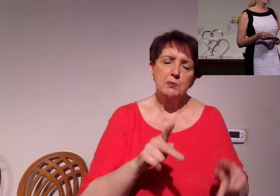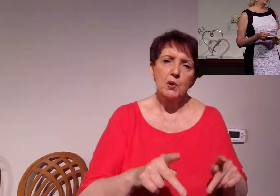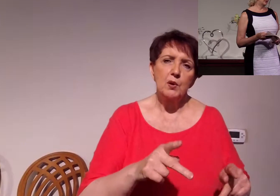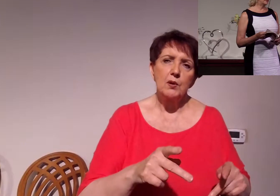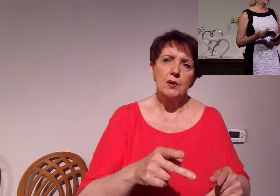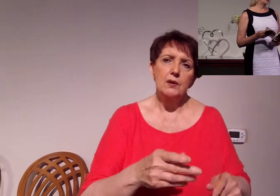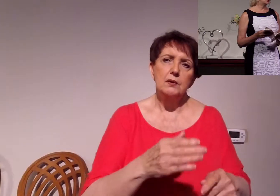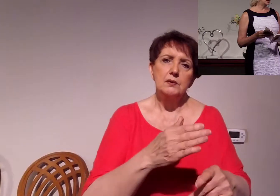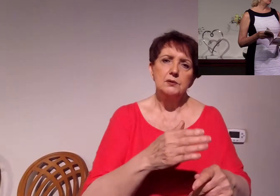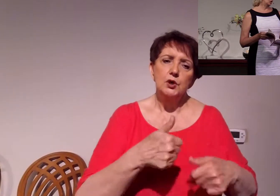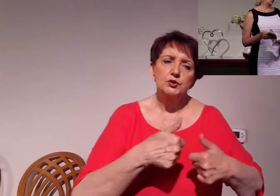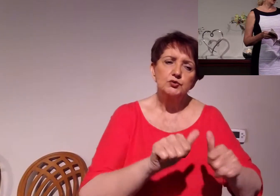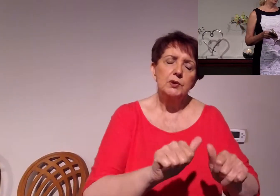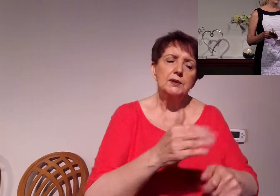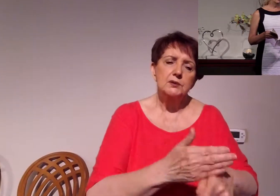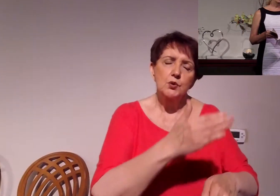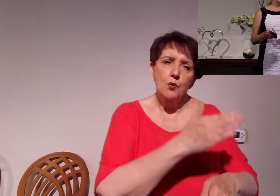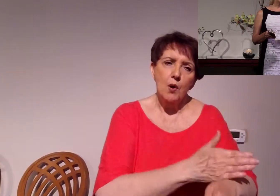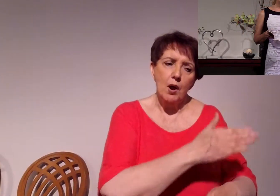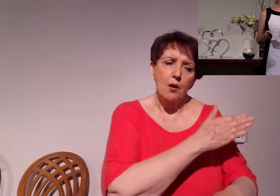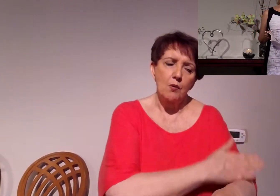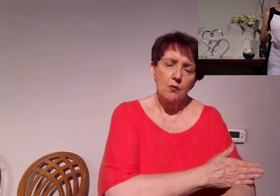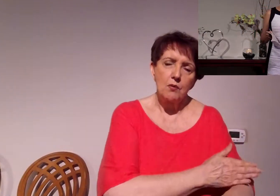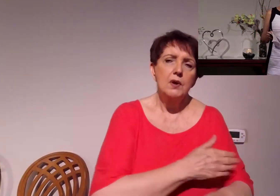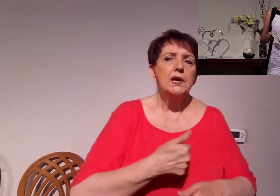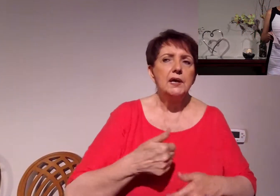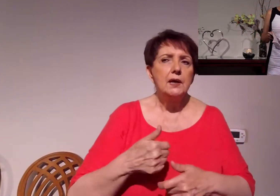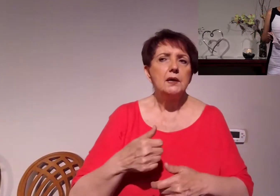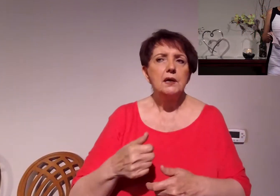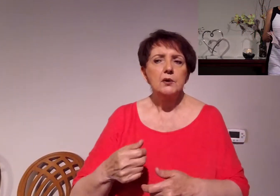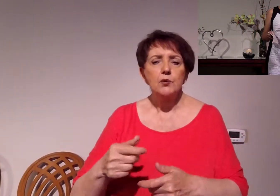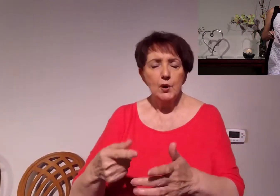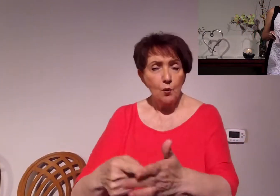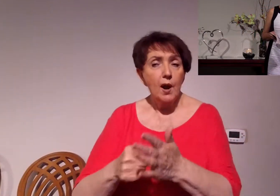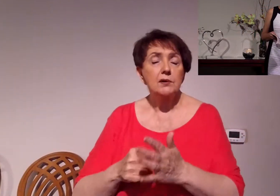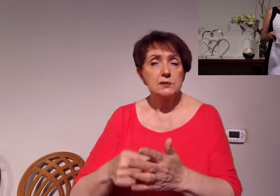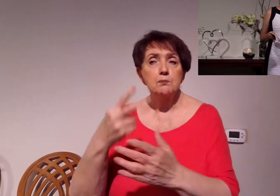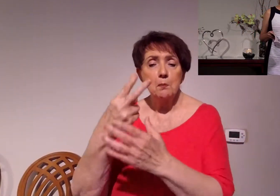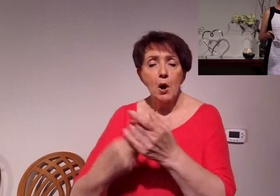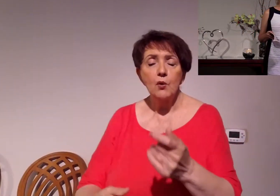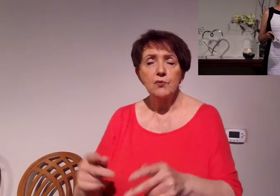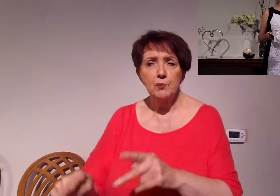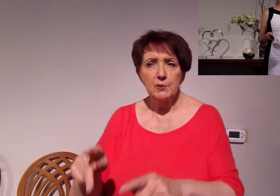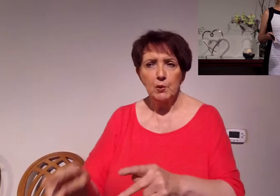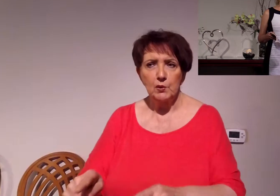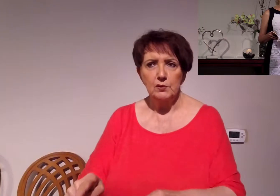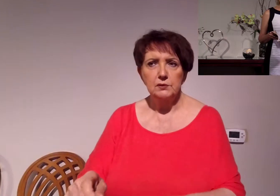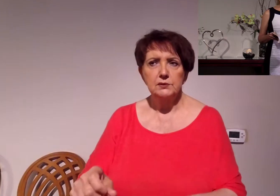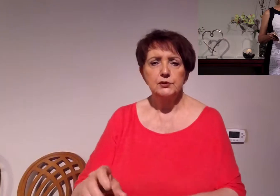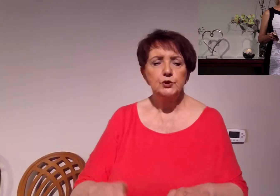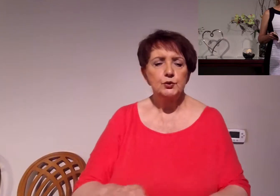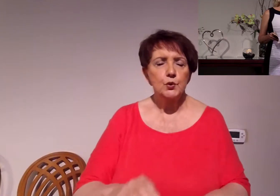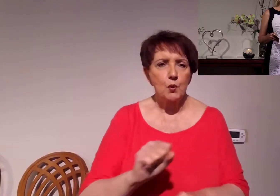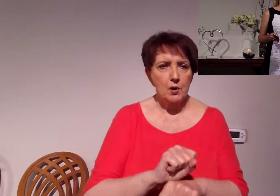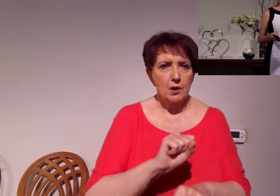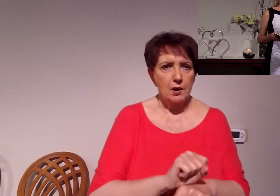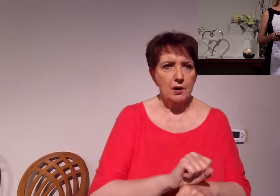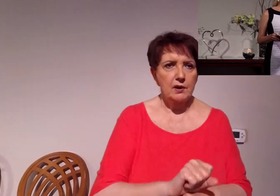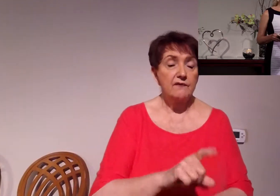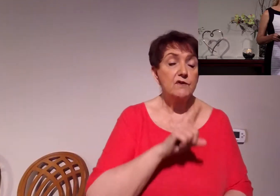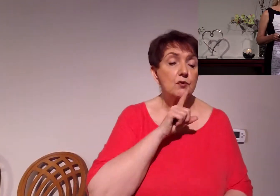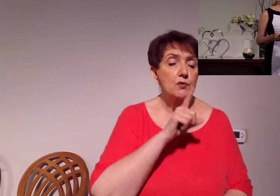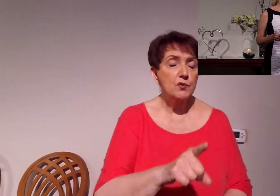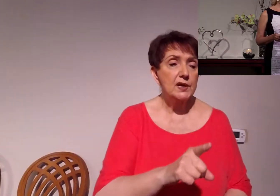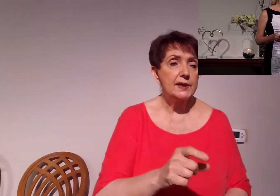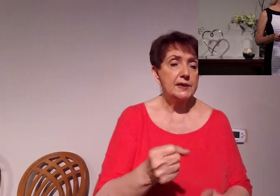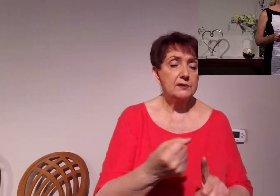require both of us to do that work. We can do some of this work on our own, but if we are truly in an